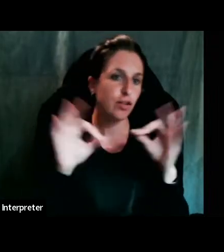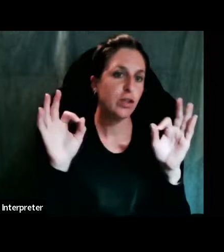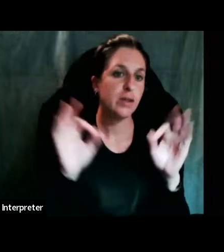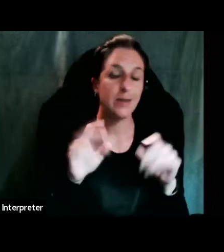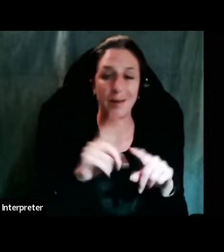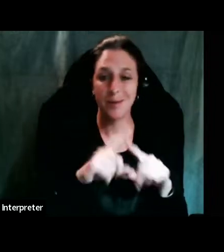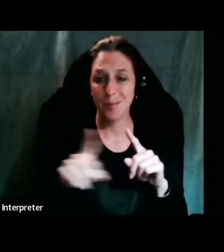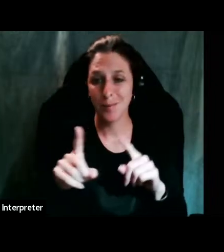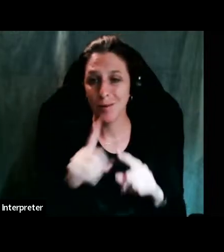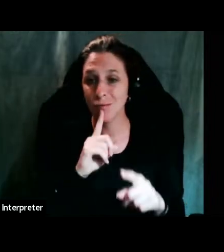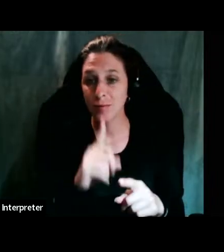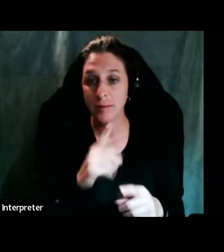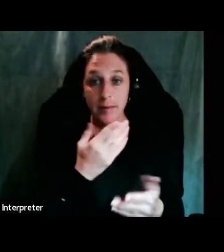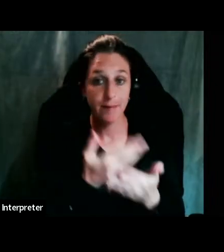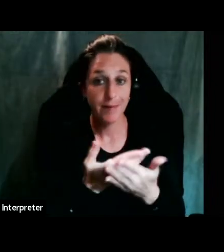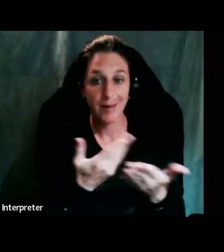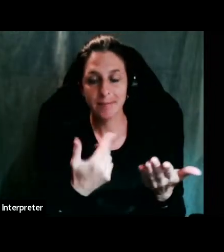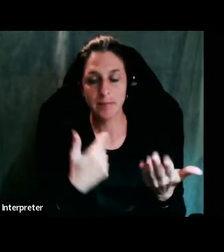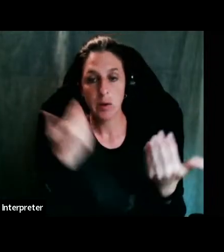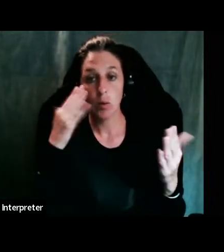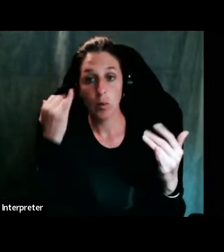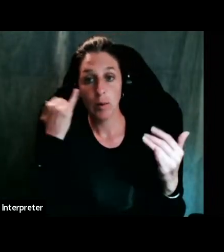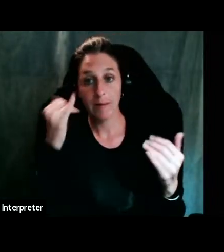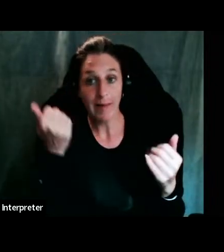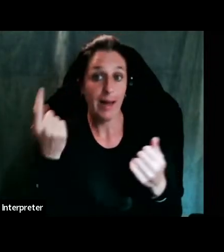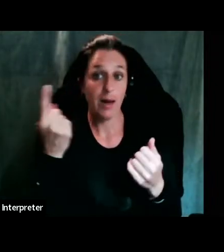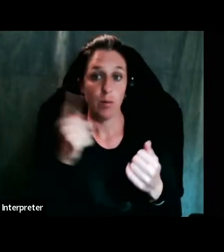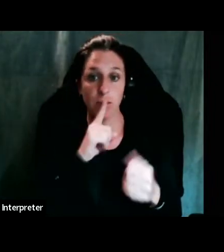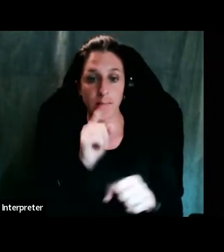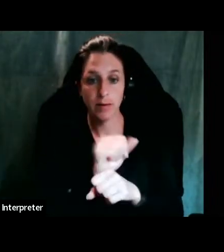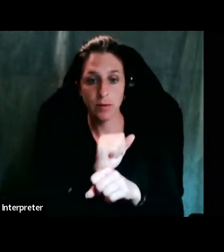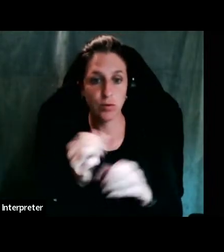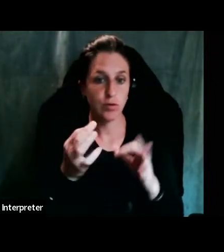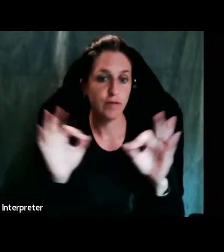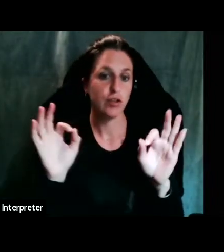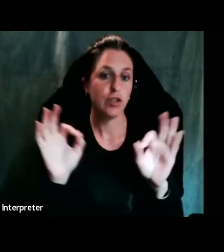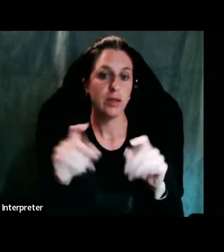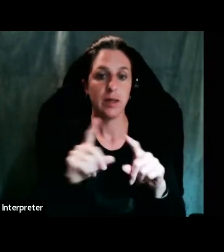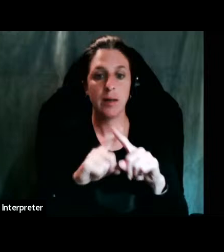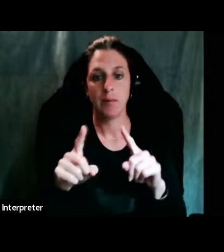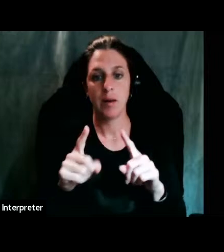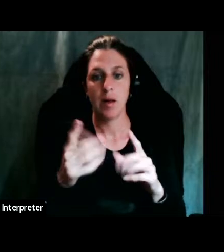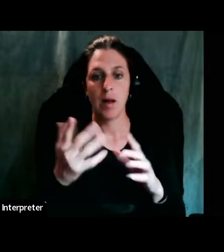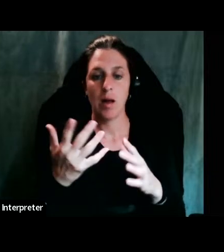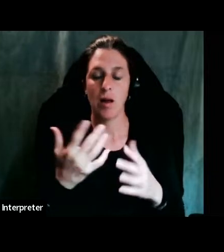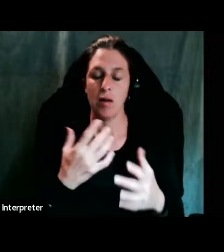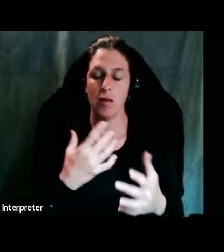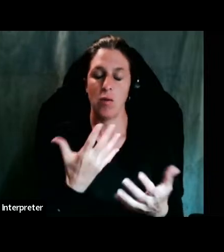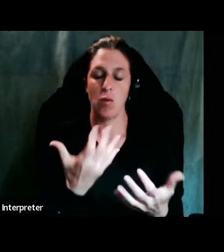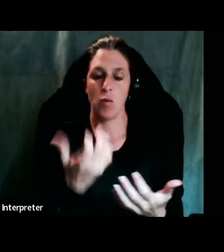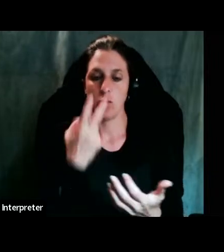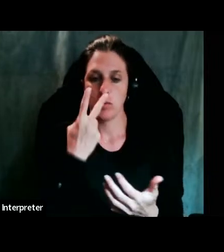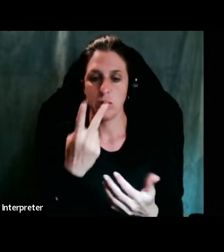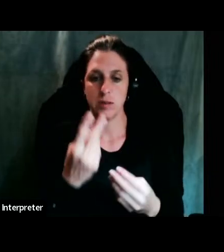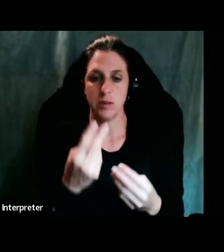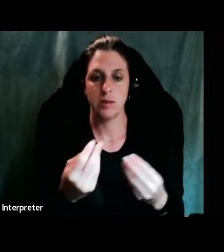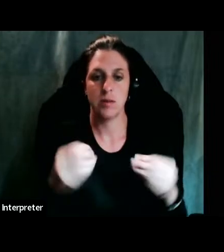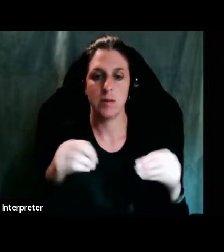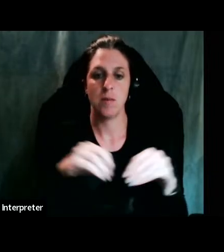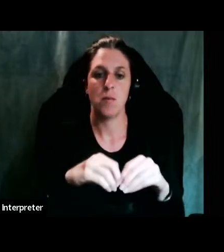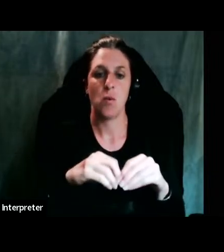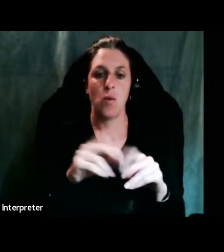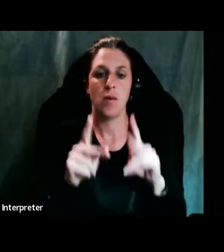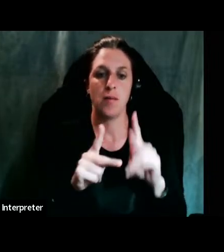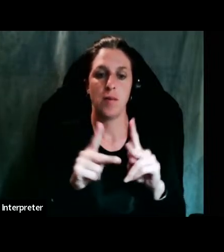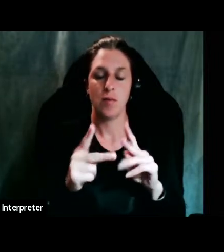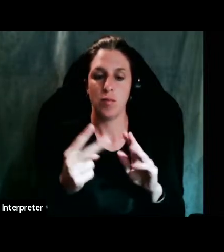been freed, but I'd like to think that there's more reflection on the issues and the challenges